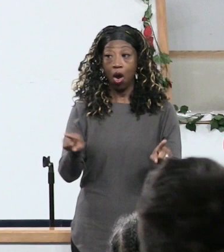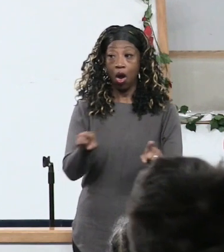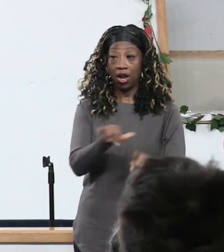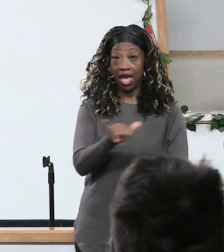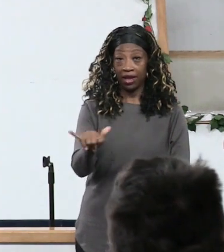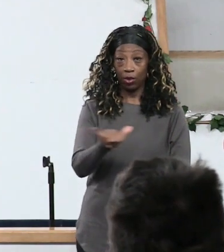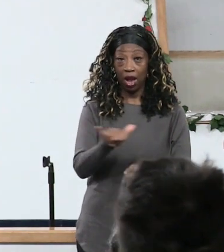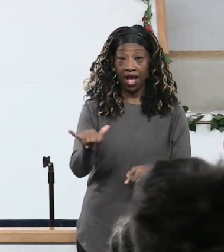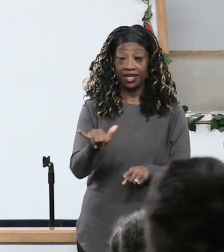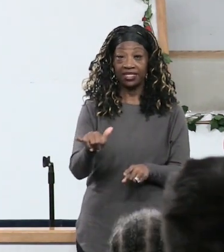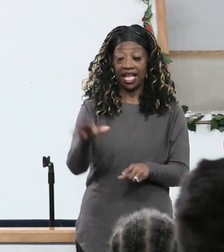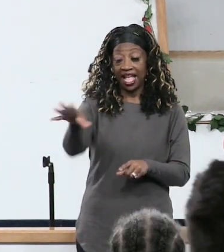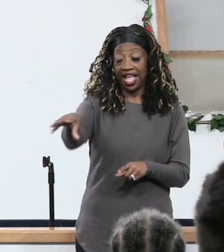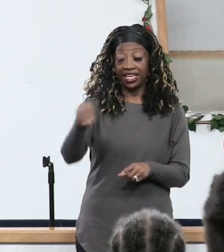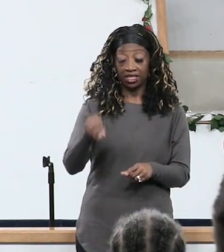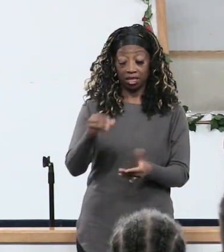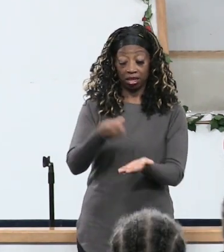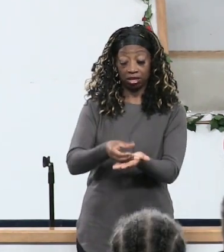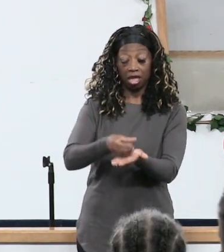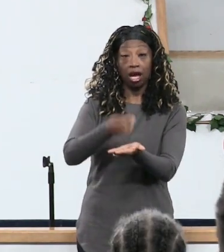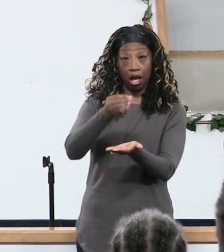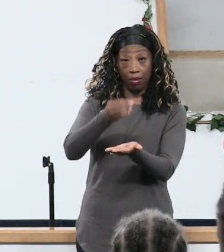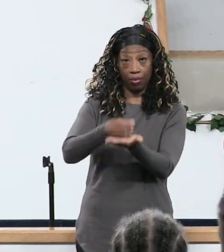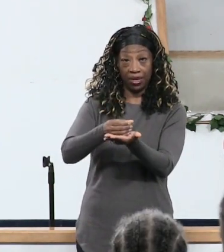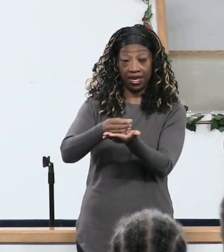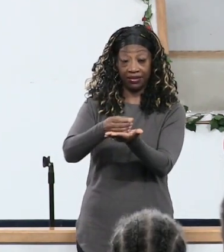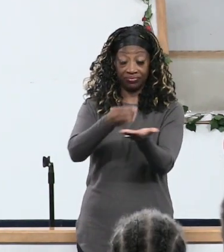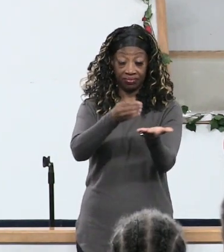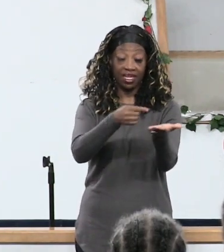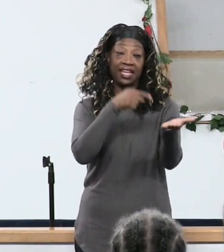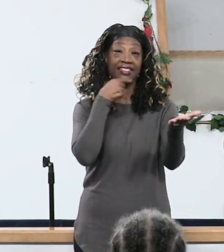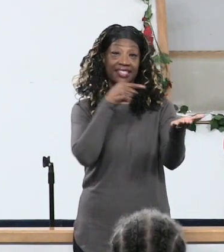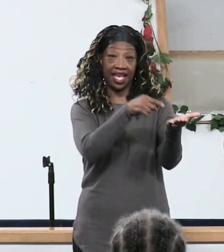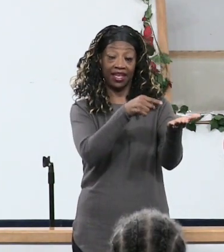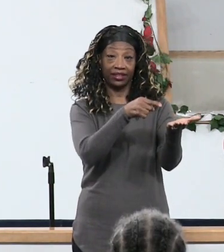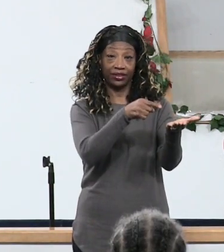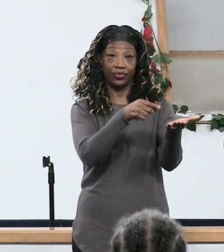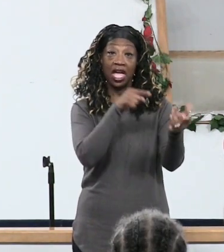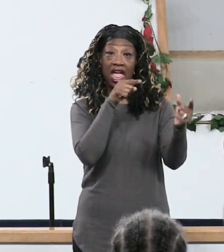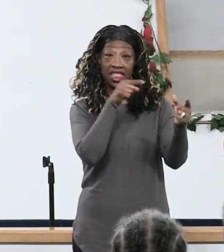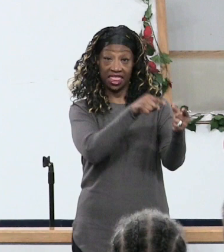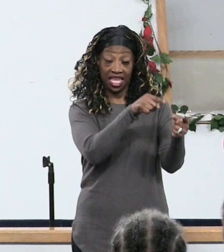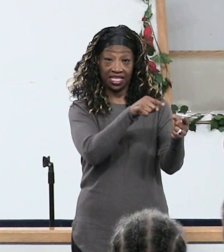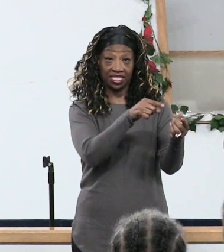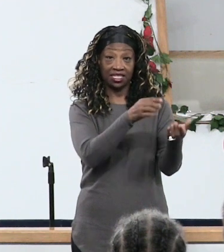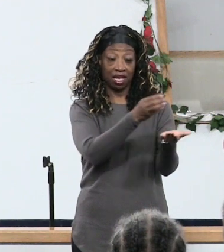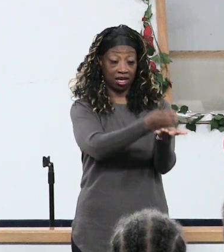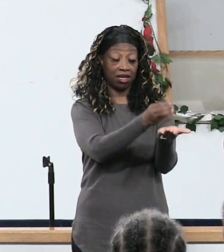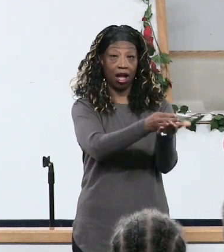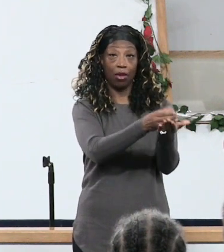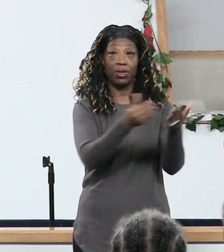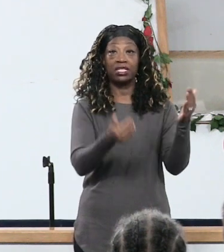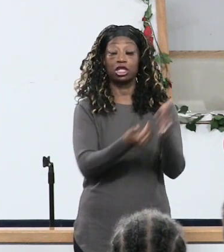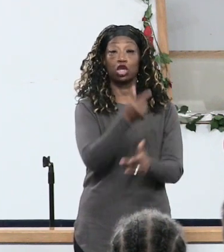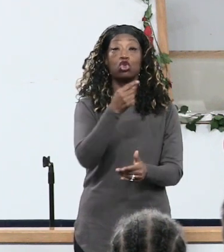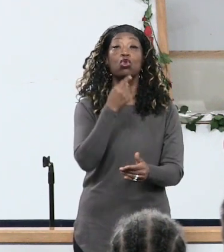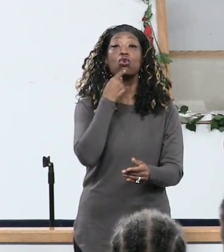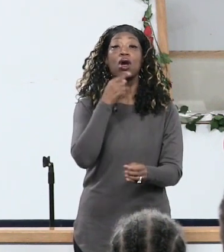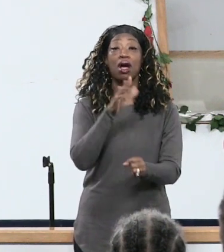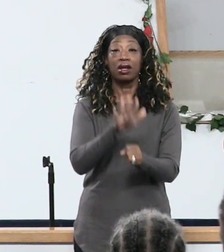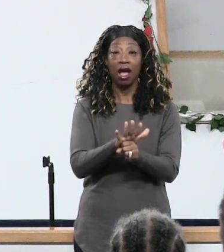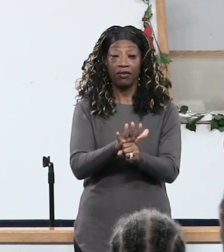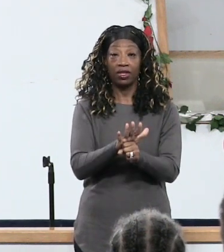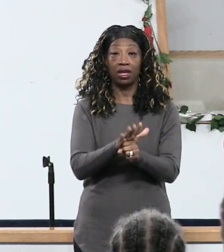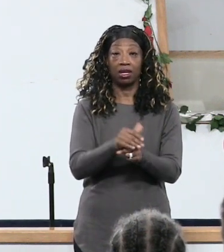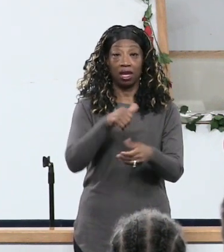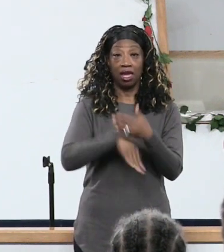he also took the cup after supper, saying, this cup is the new covenant in my